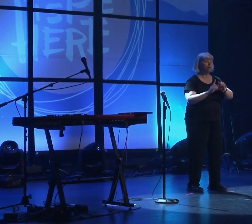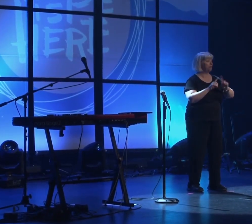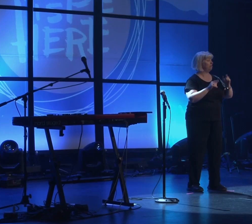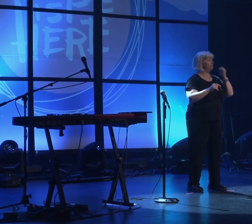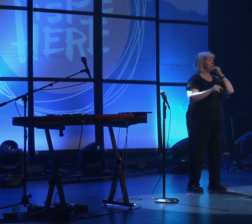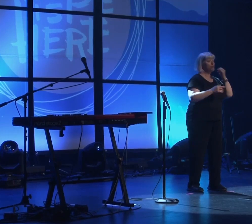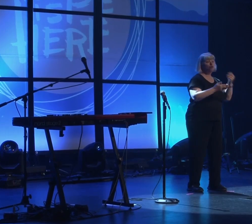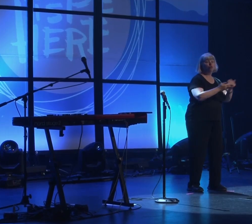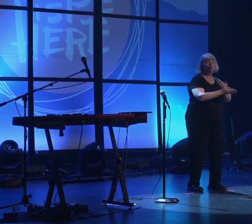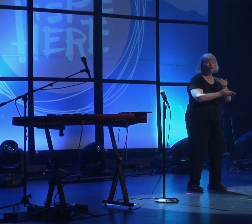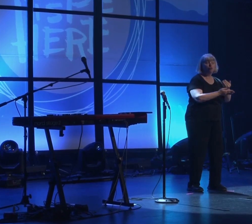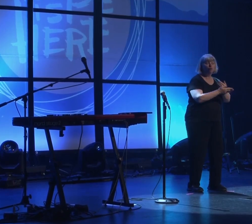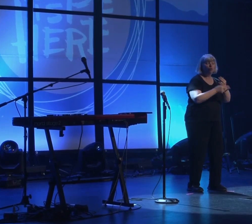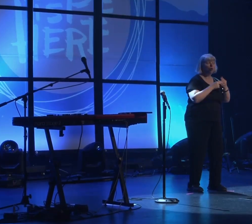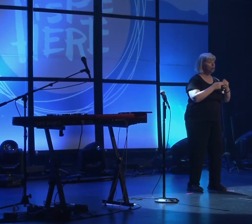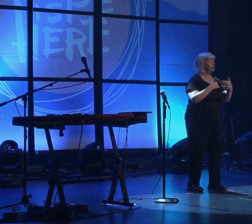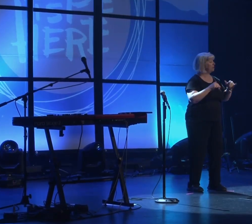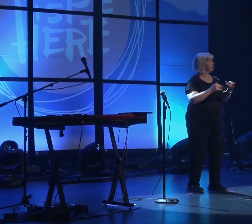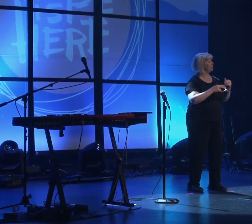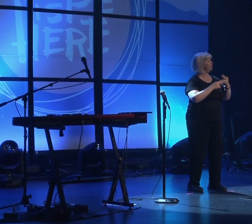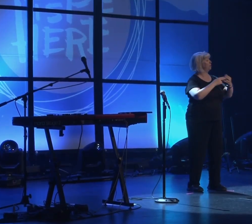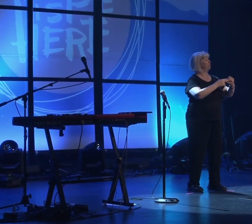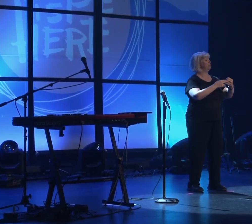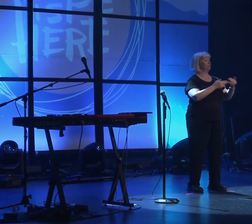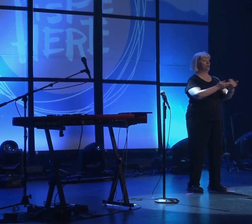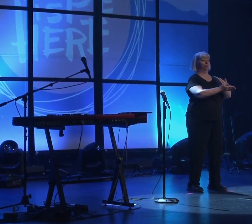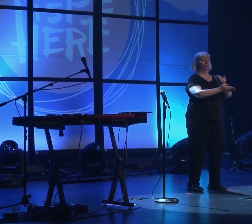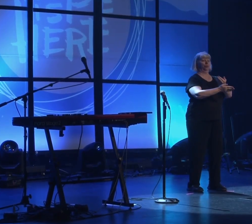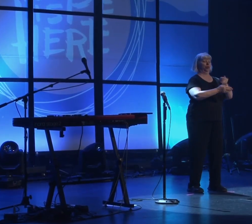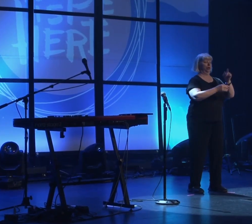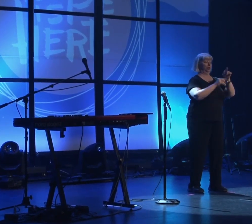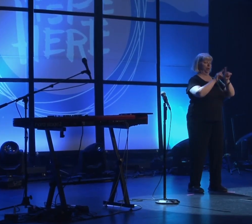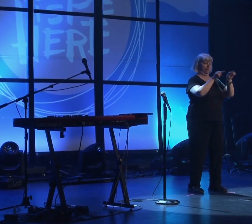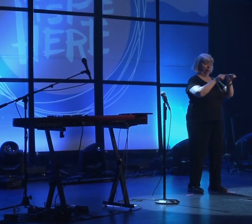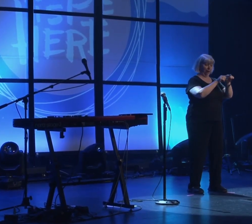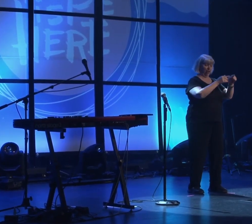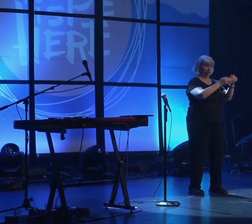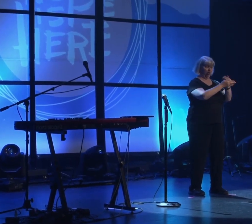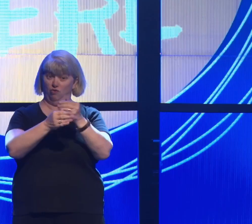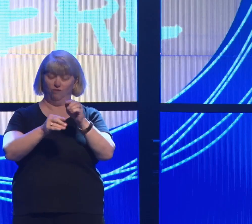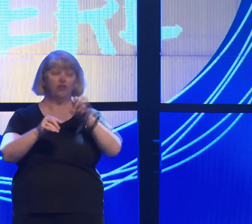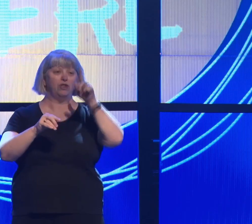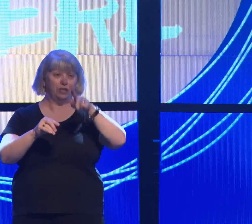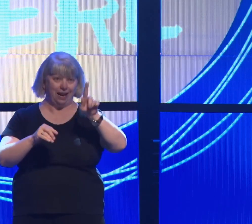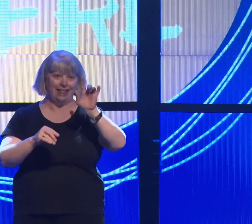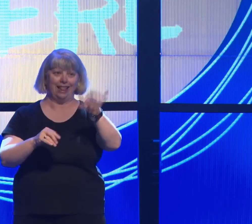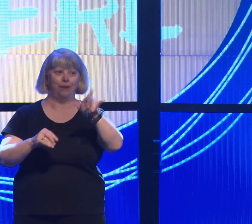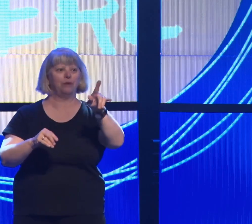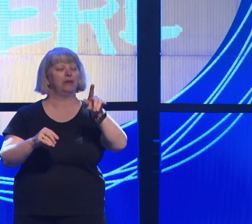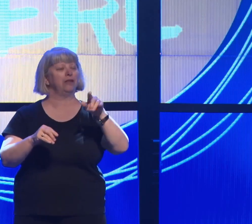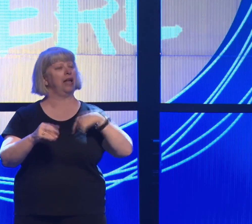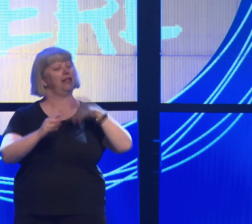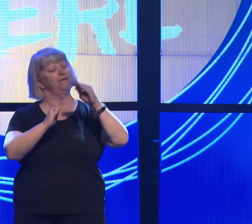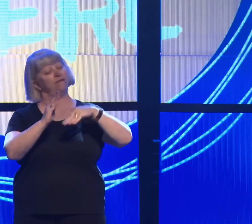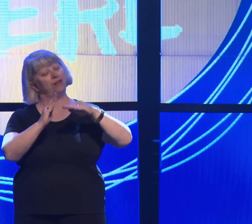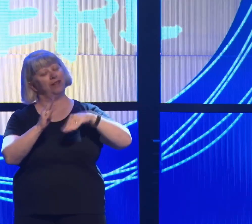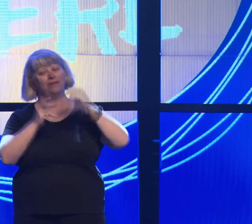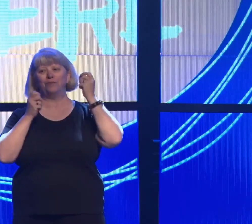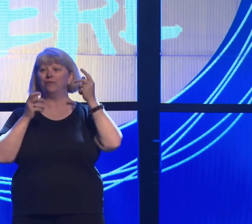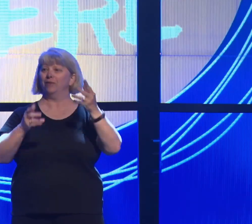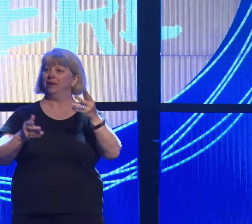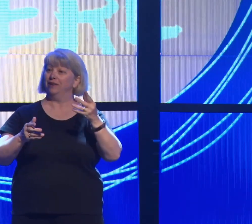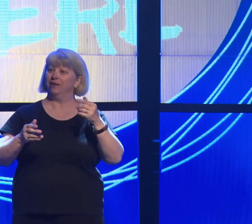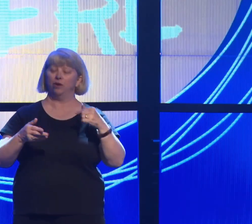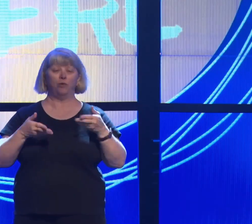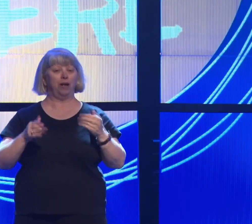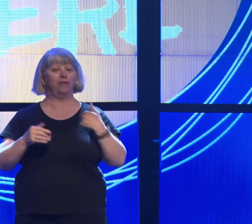or consider yourself still new, please check the box New Here and fill out as much information as you're comfortable sharing with us. And that's a good way for